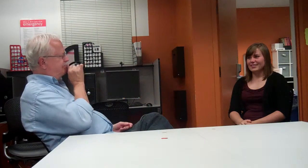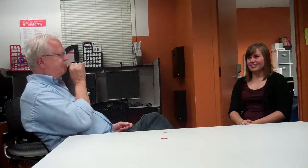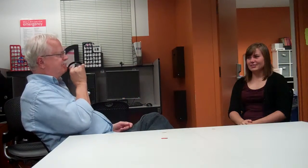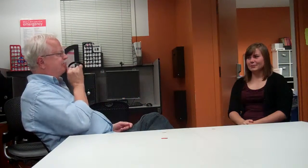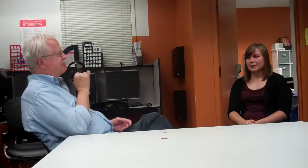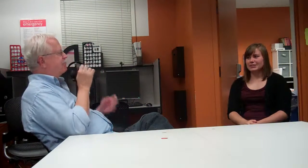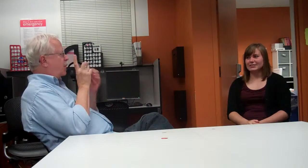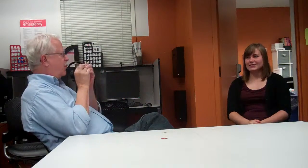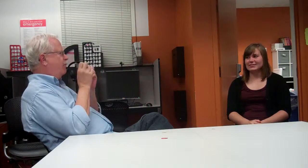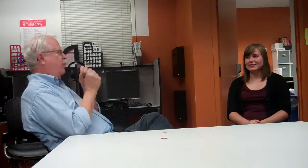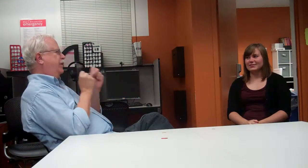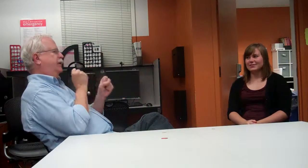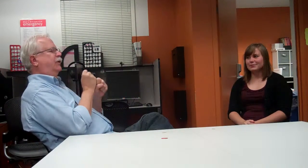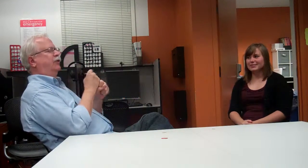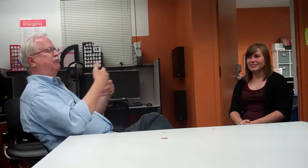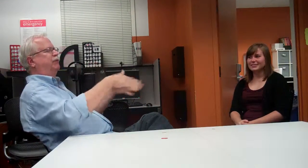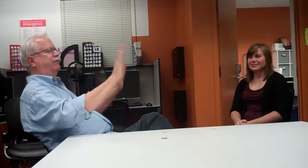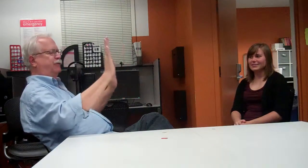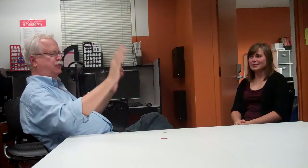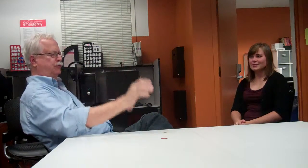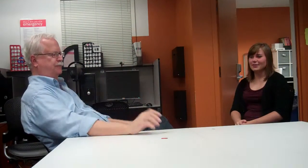Yeah, just be patient. One more year, you'll be fine.